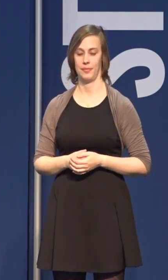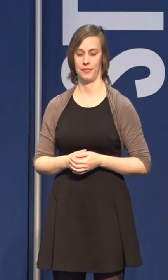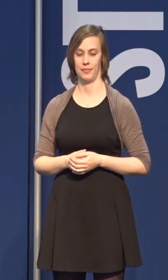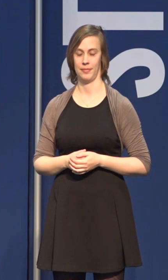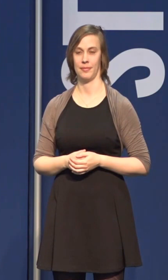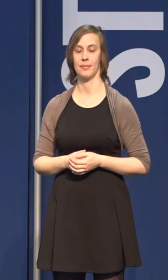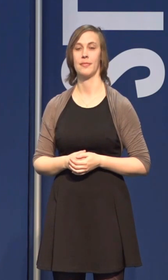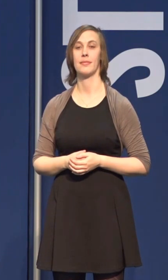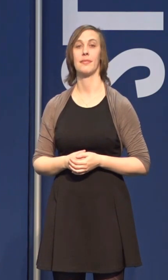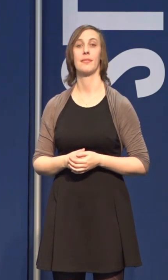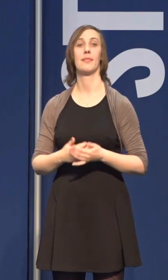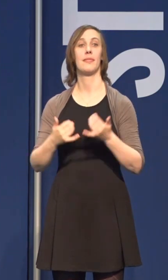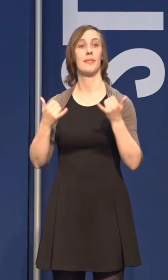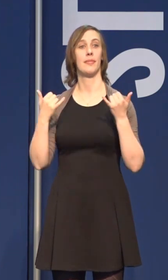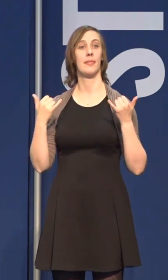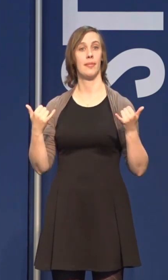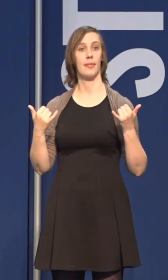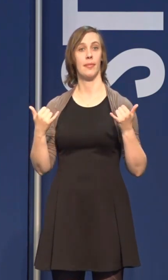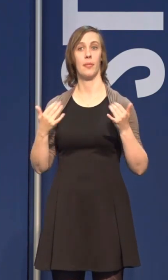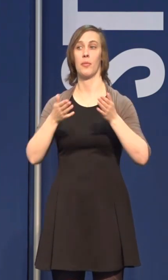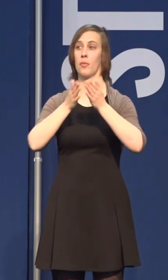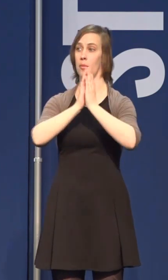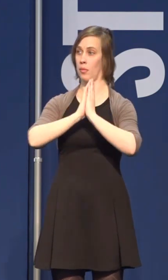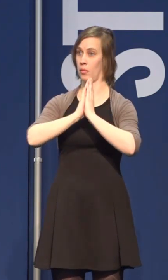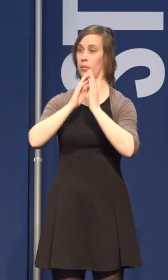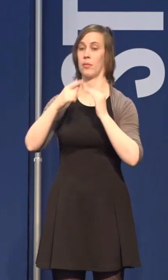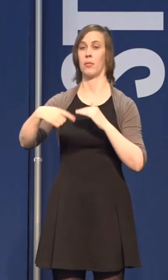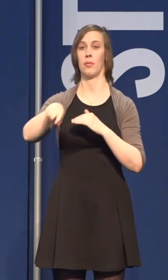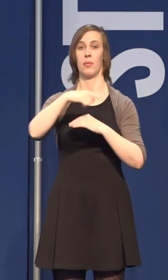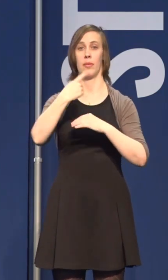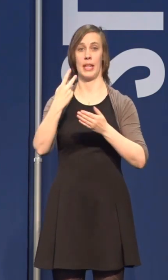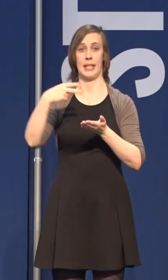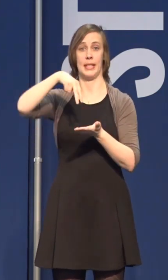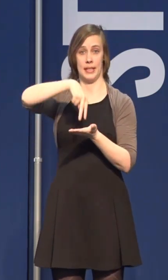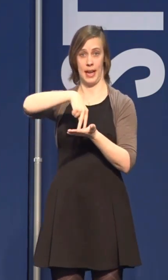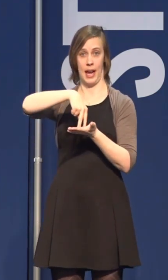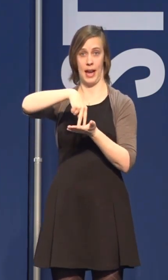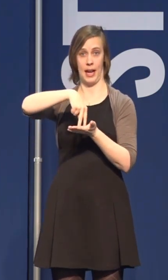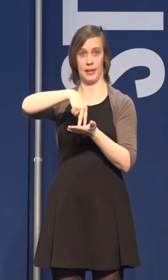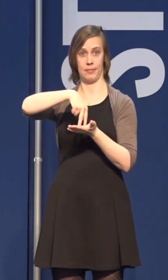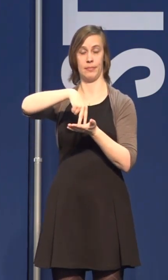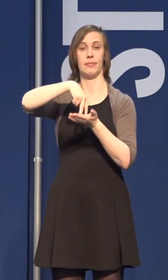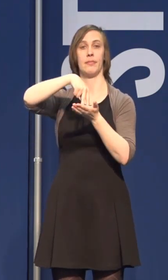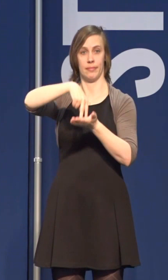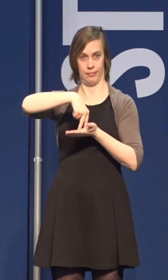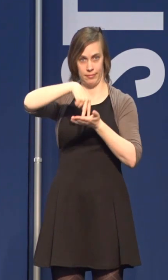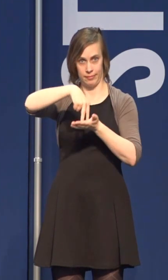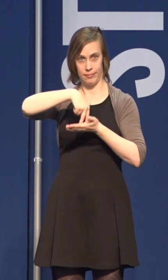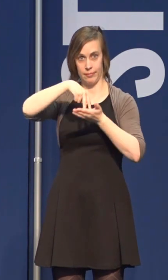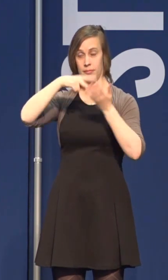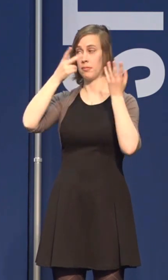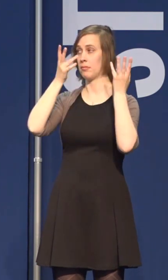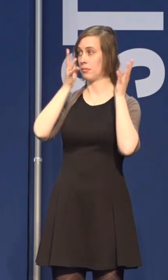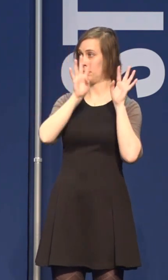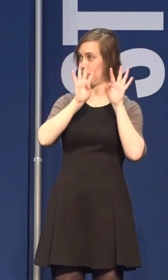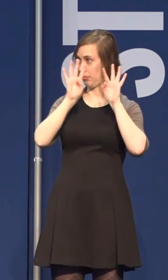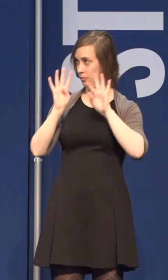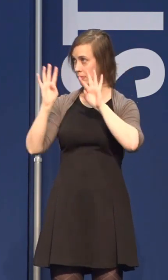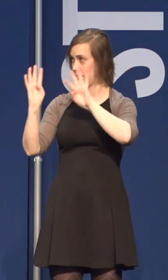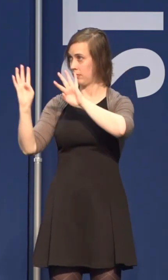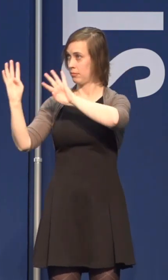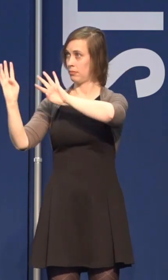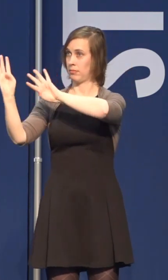I would ask now that everyone stand and remain standing in place until the recessional has left the